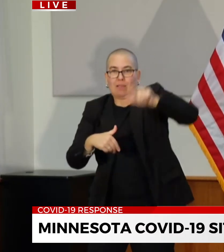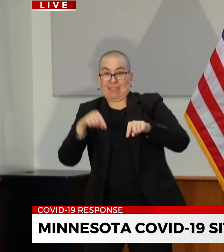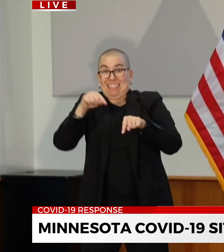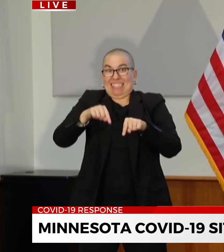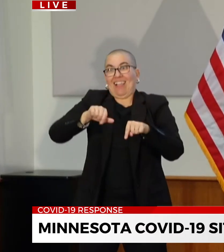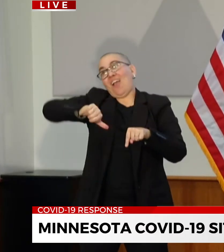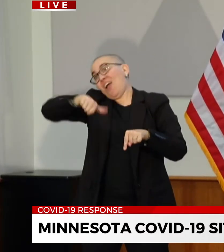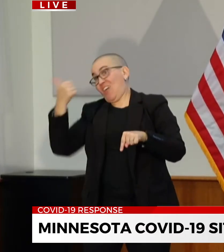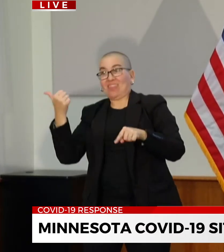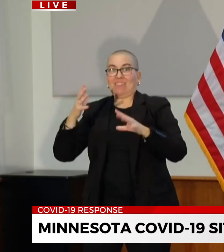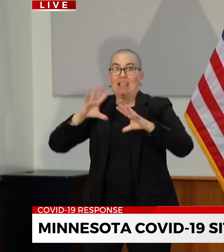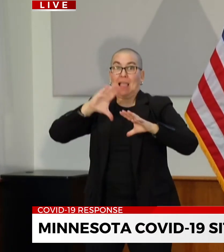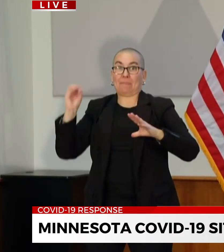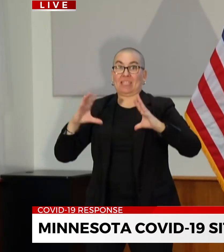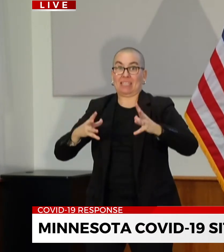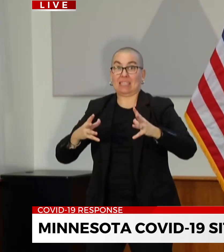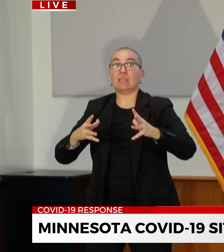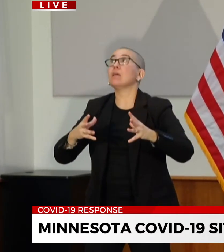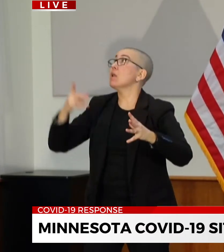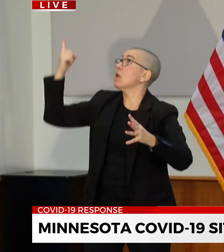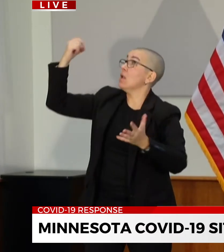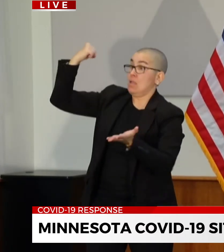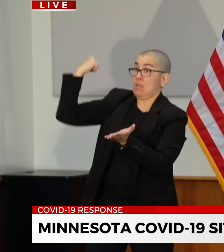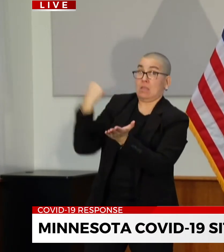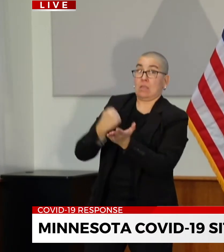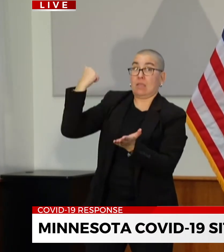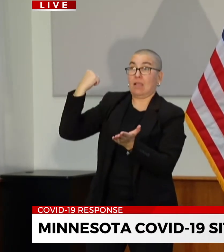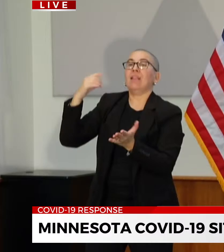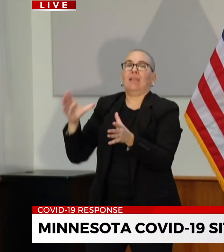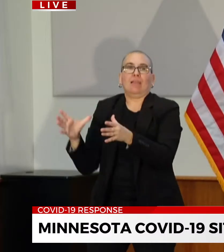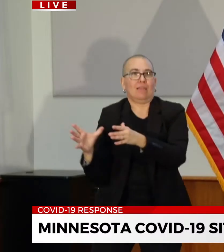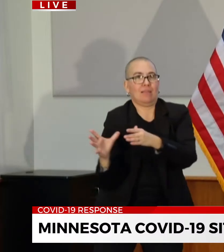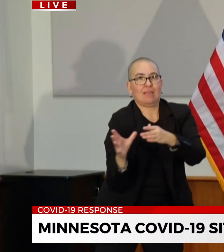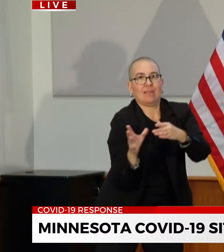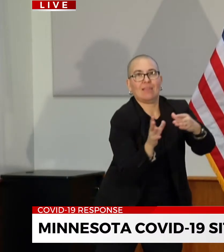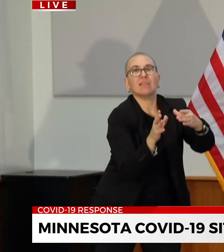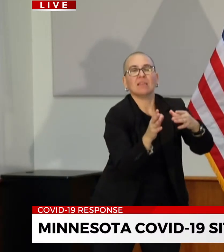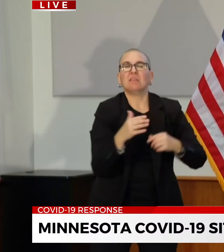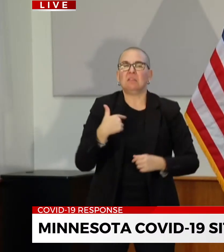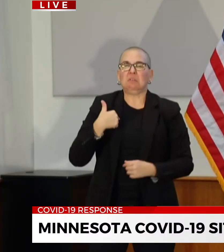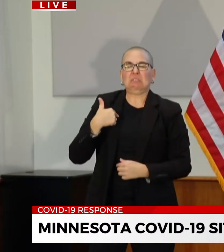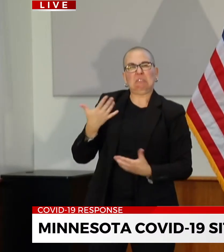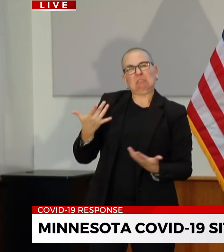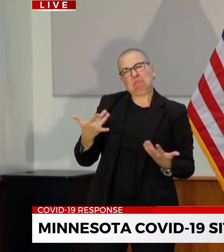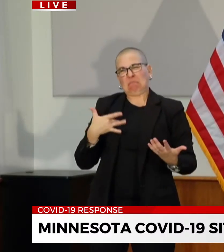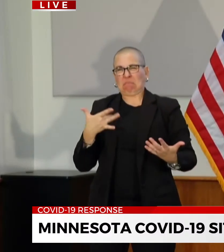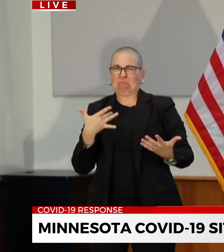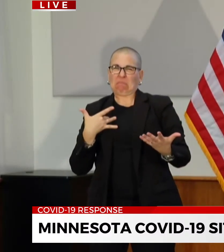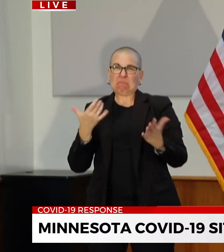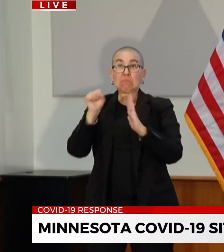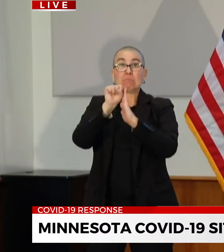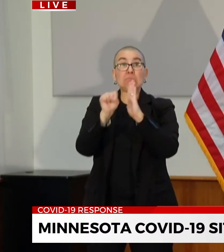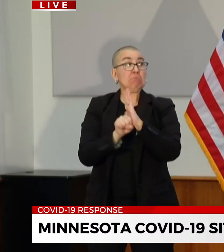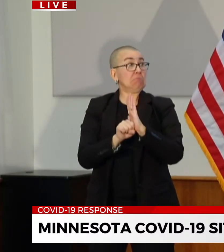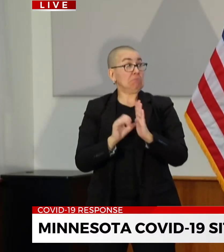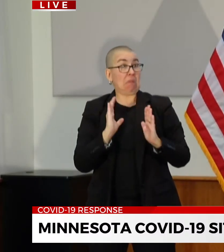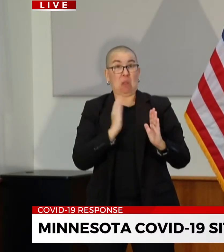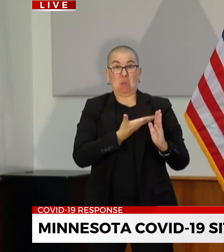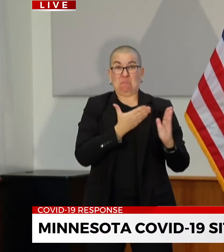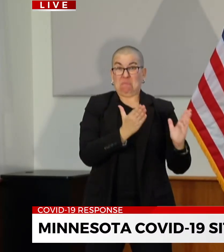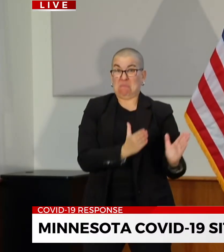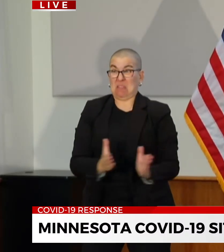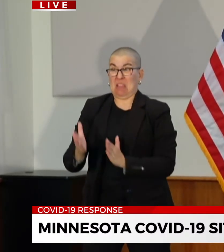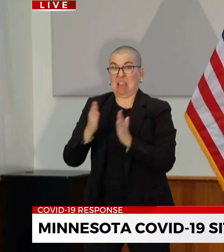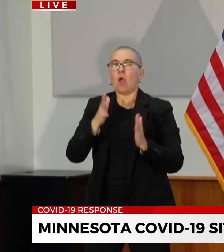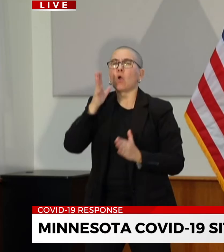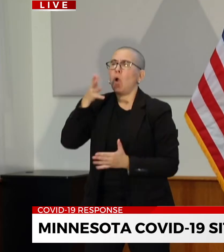will be pre-positioned potentially prior to that, with then the state plans being enacted shortly after that to be able to